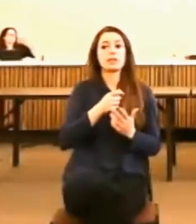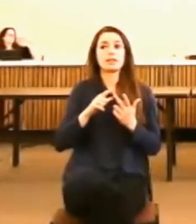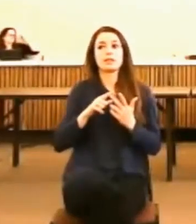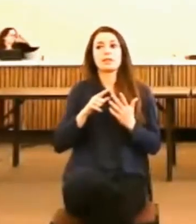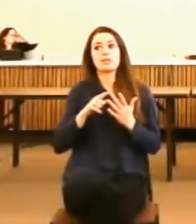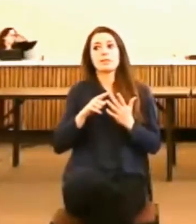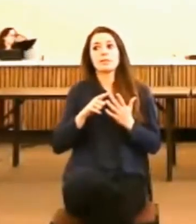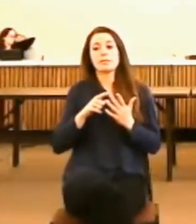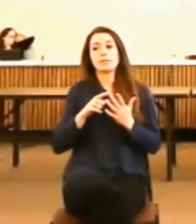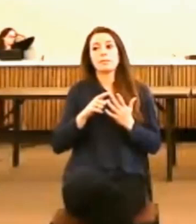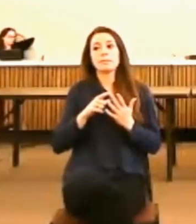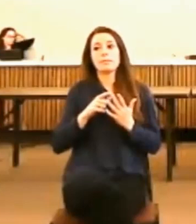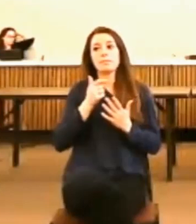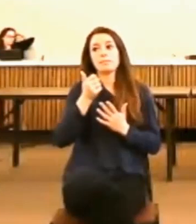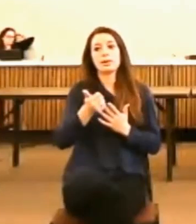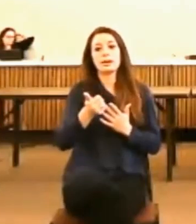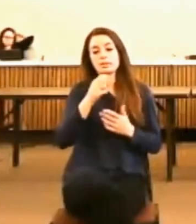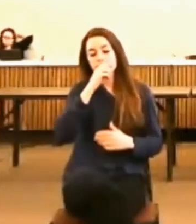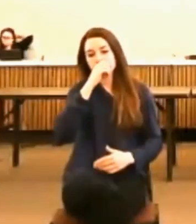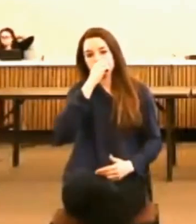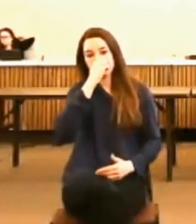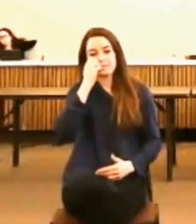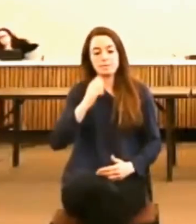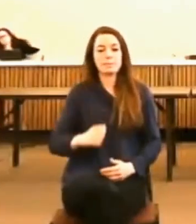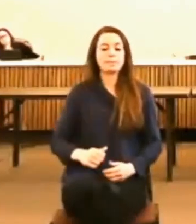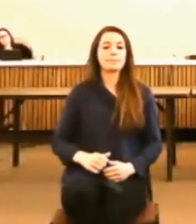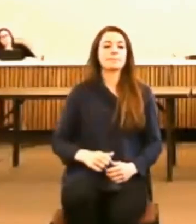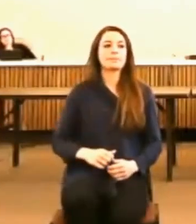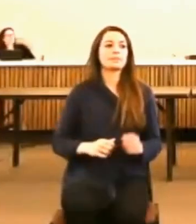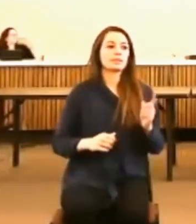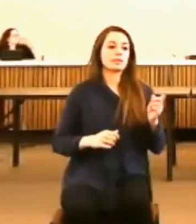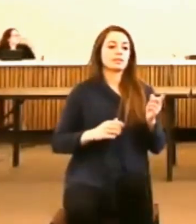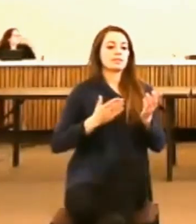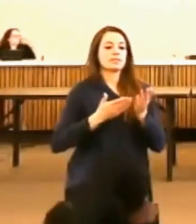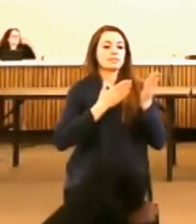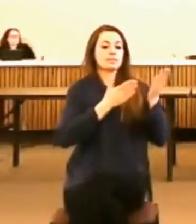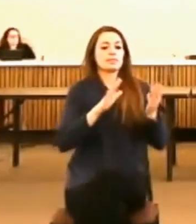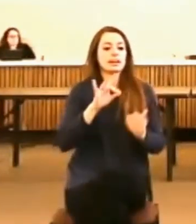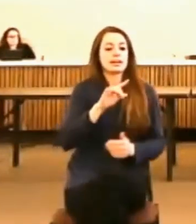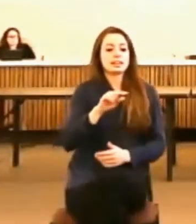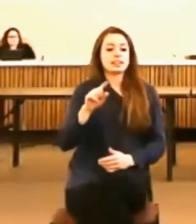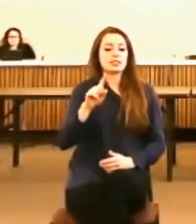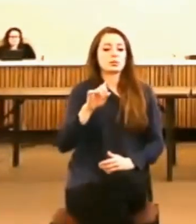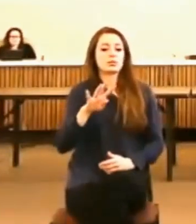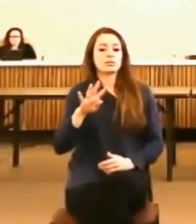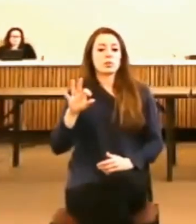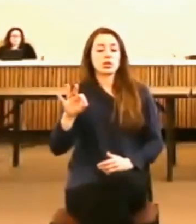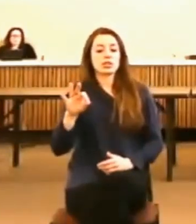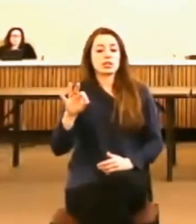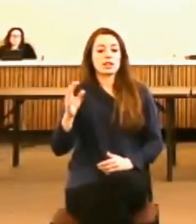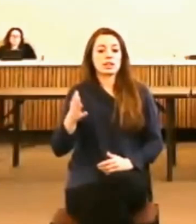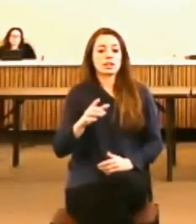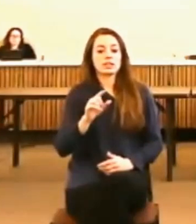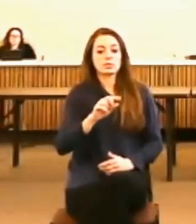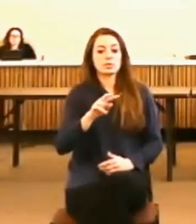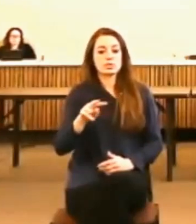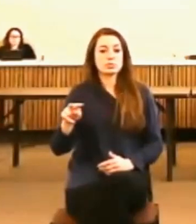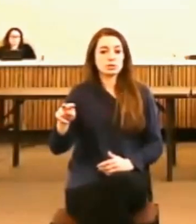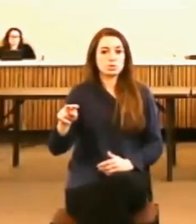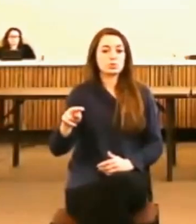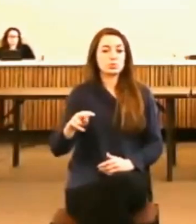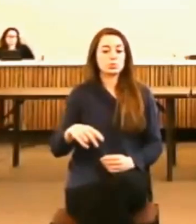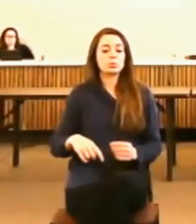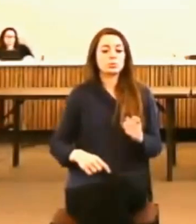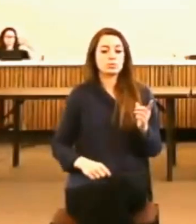millimeters per year. However, this means that Africa will be torn in two over the next millions of